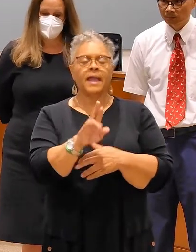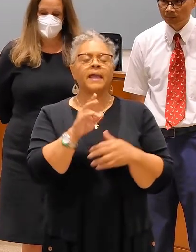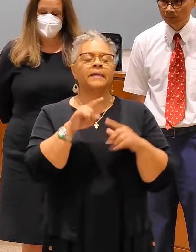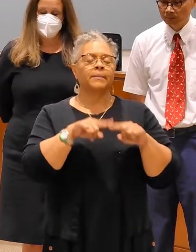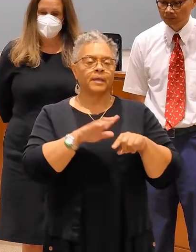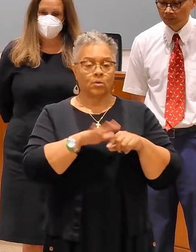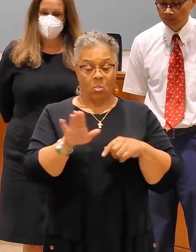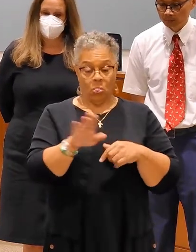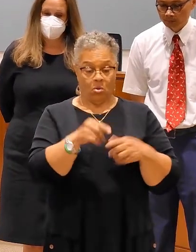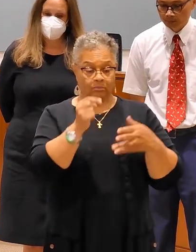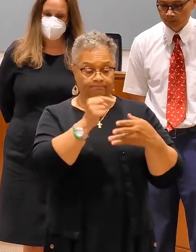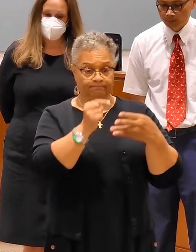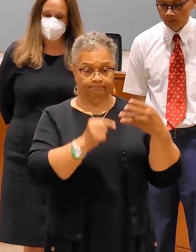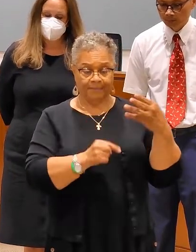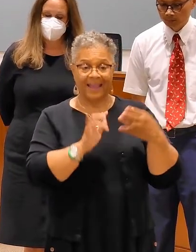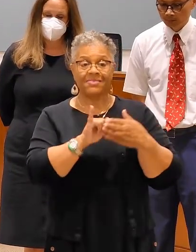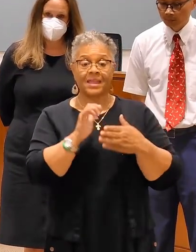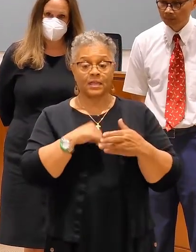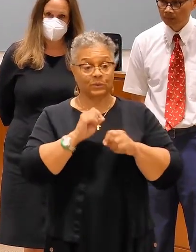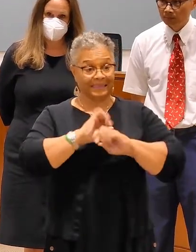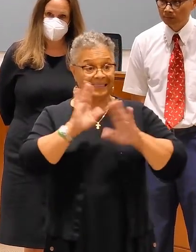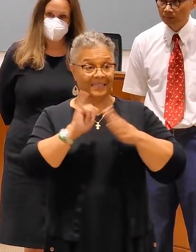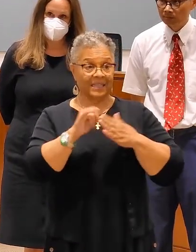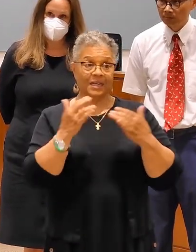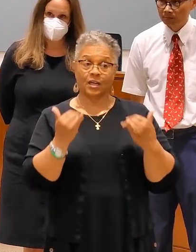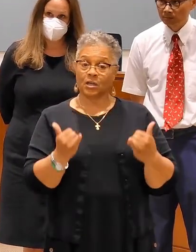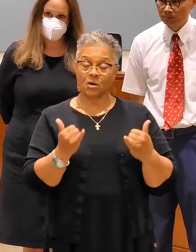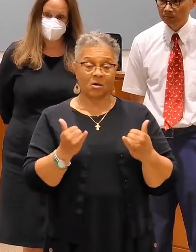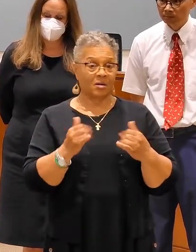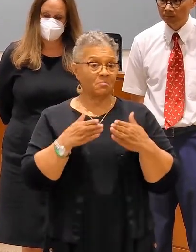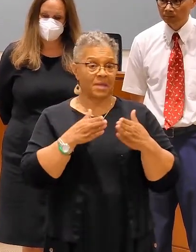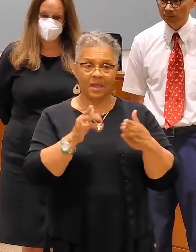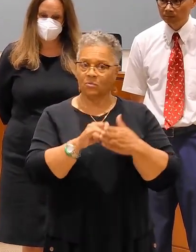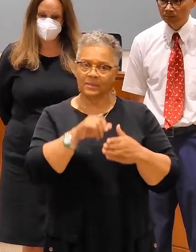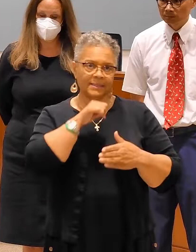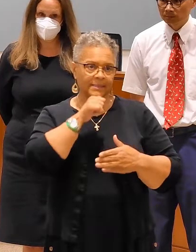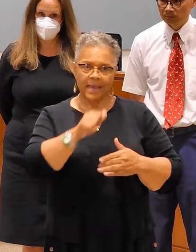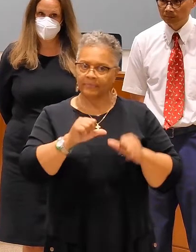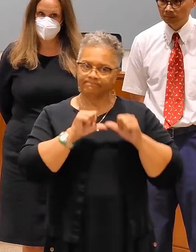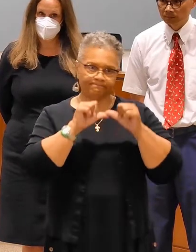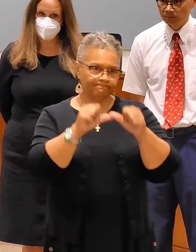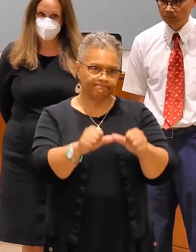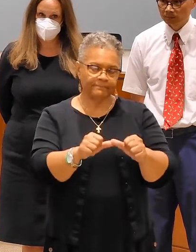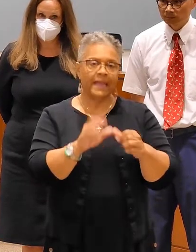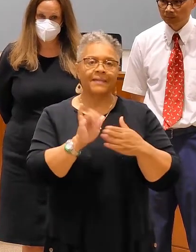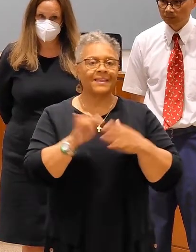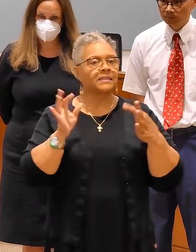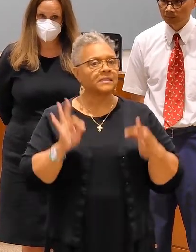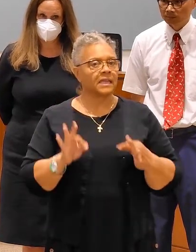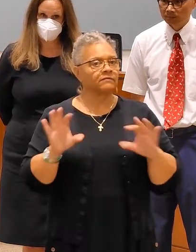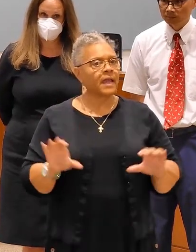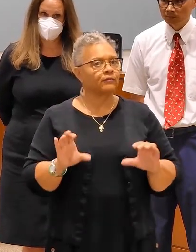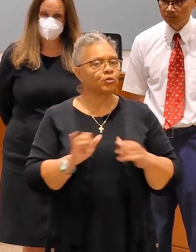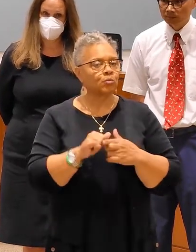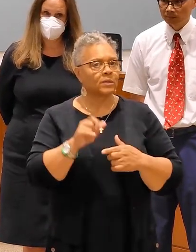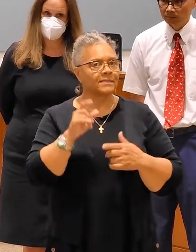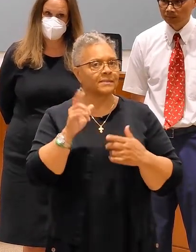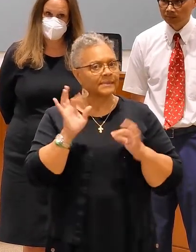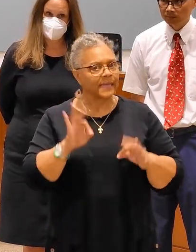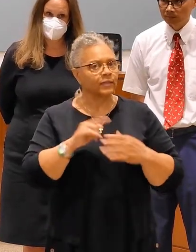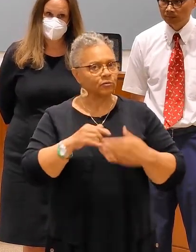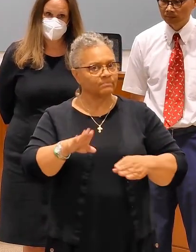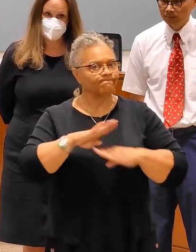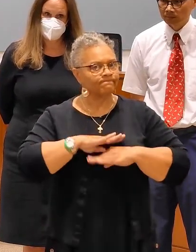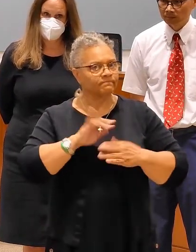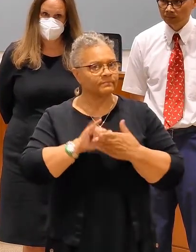indicators, it was clear that our current path was not sustainable, and that decisive action was needed to meet this fiscal